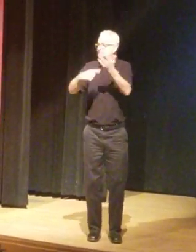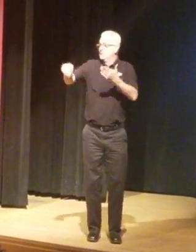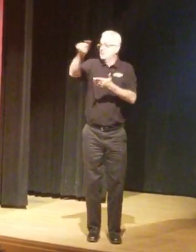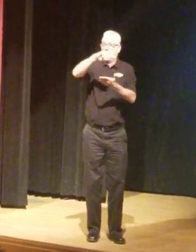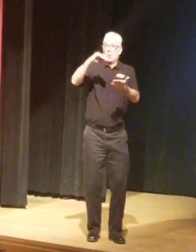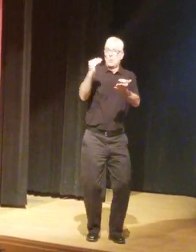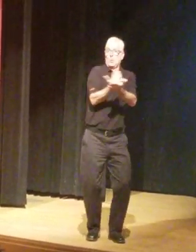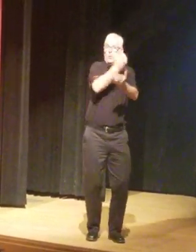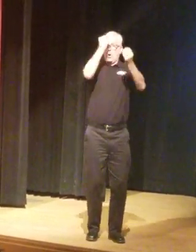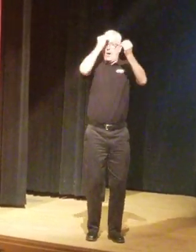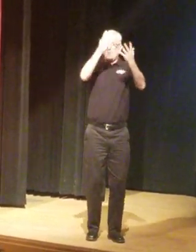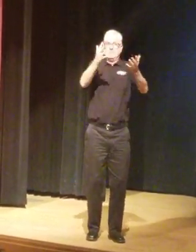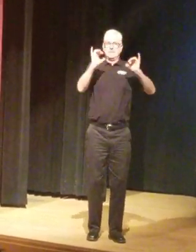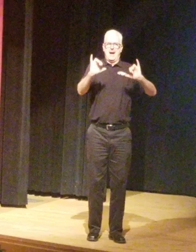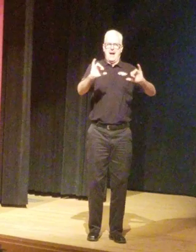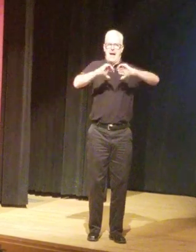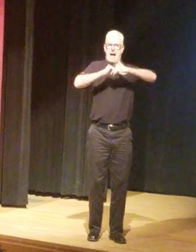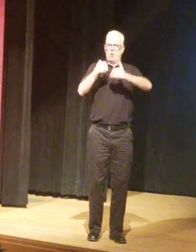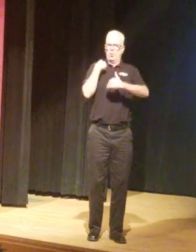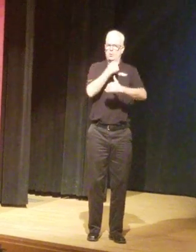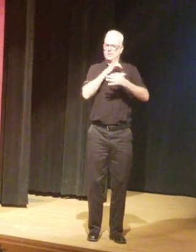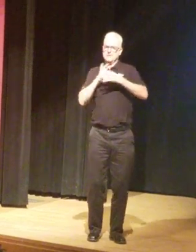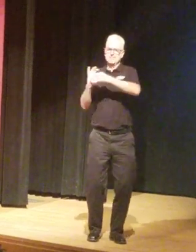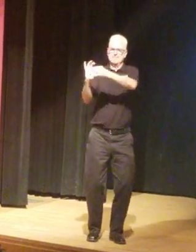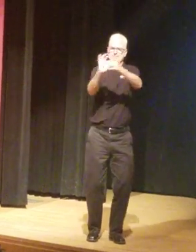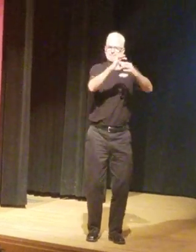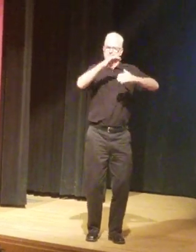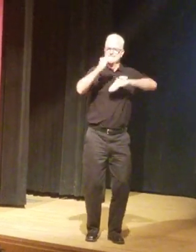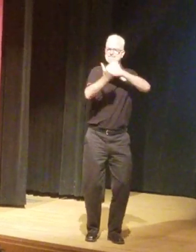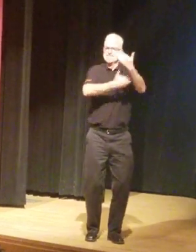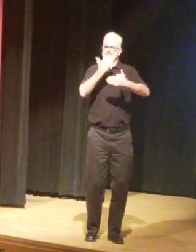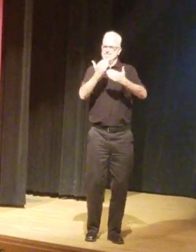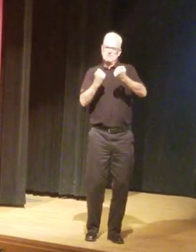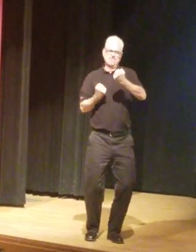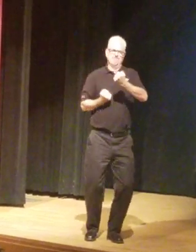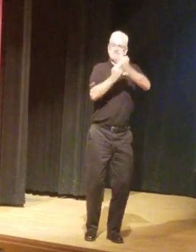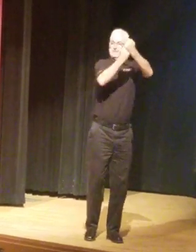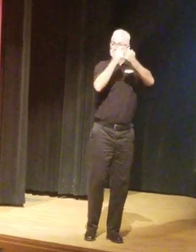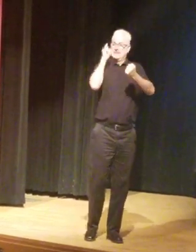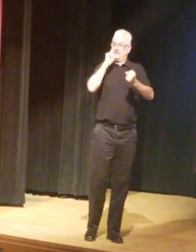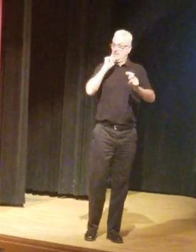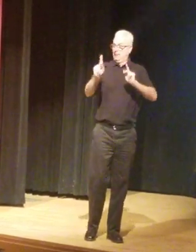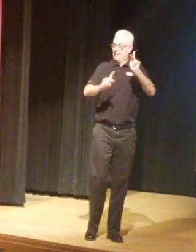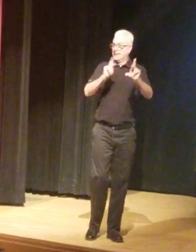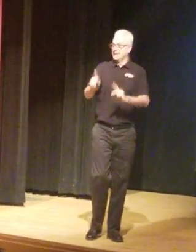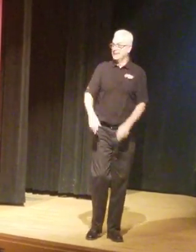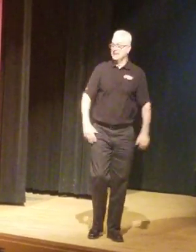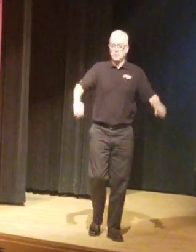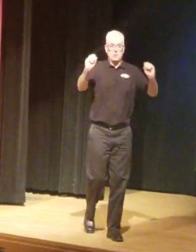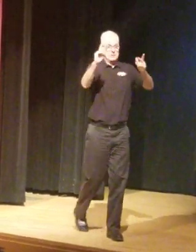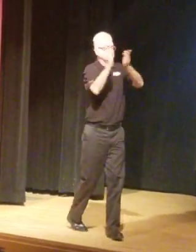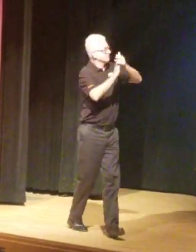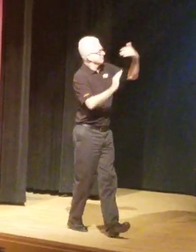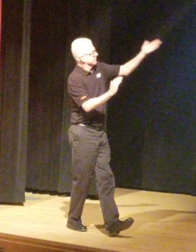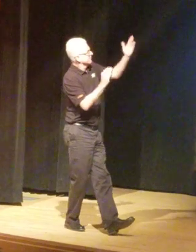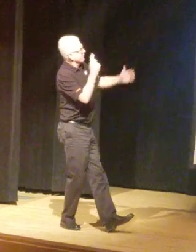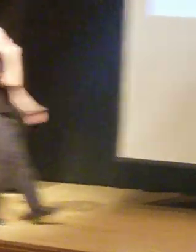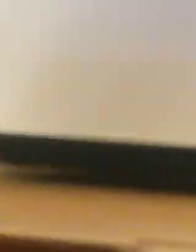so some of you it might be new information on how we can all work together and support deaf people okay let's go